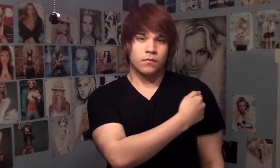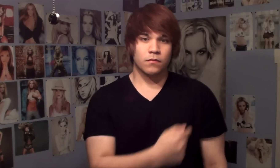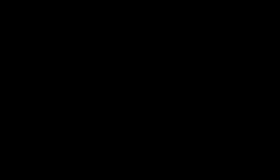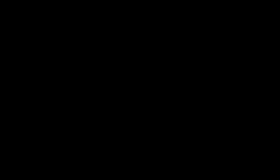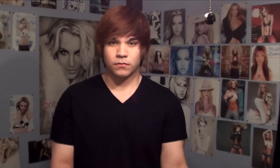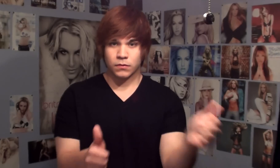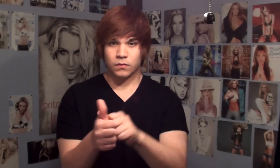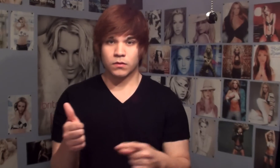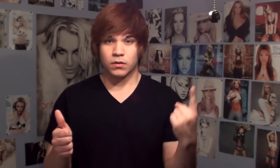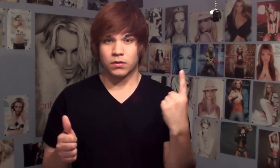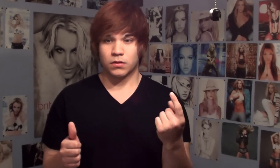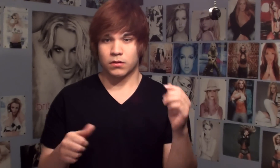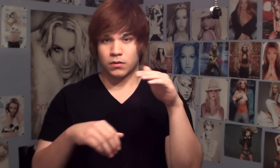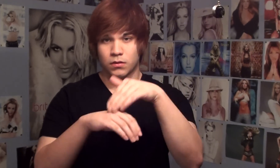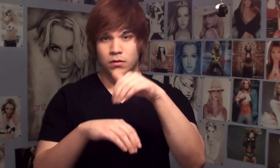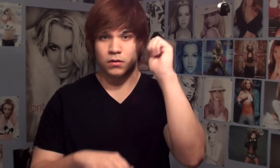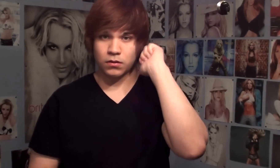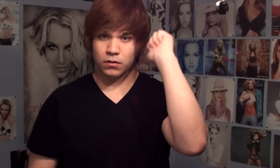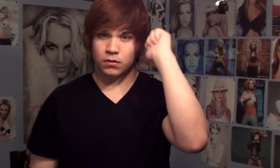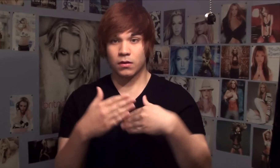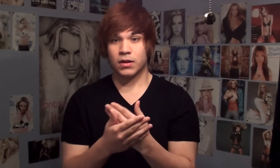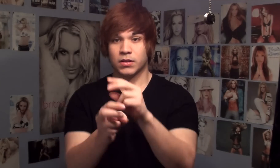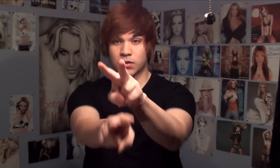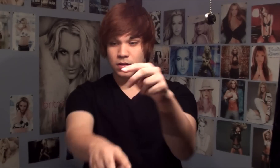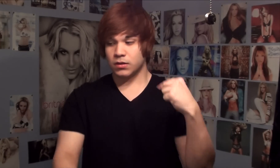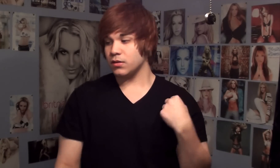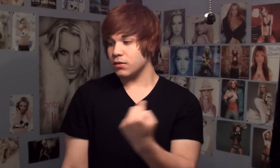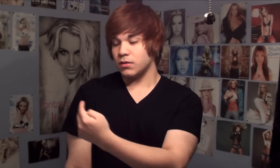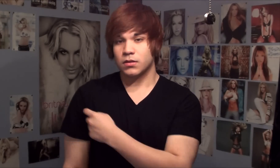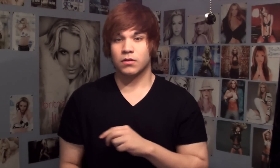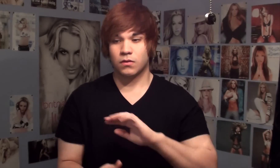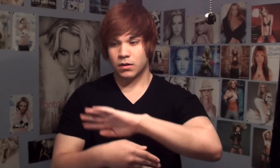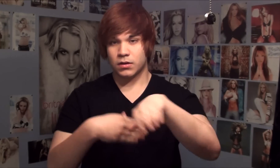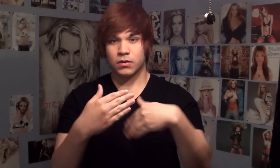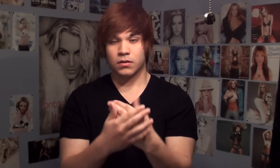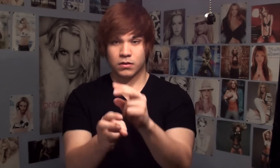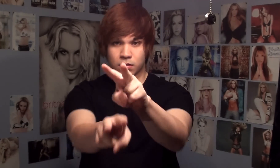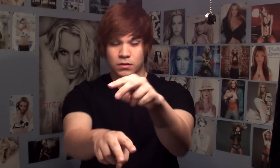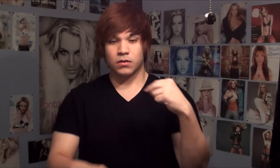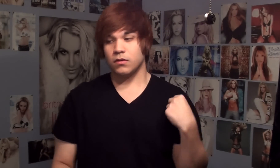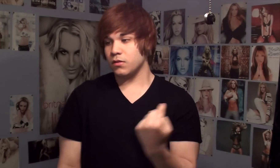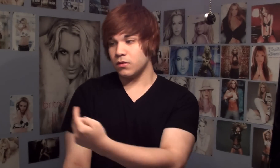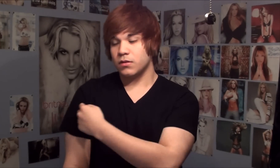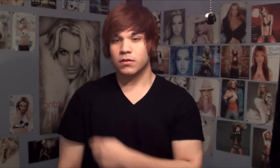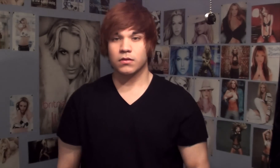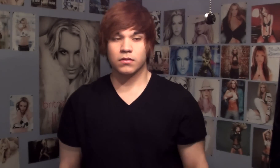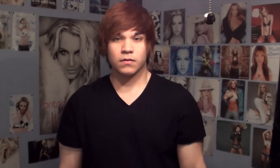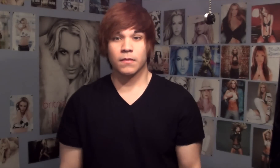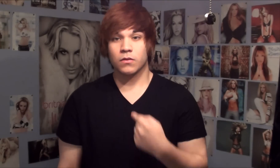us. Everybody in the club, all eyes on us. All eyes on us. All eyes on us. I